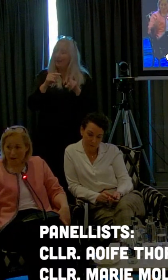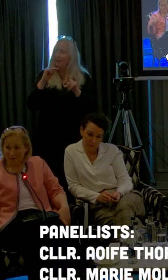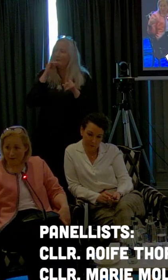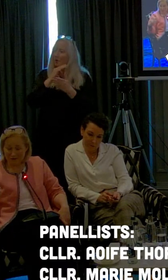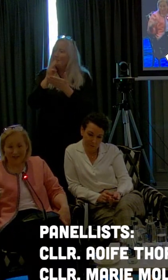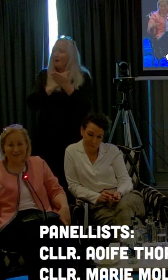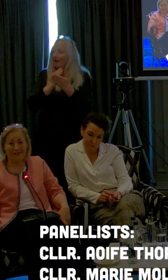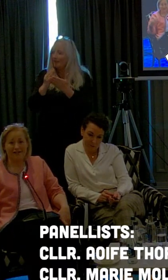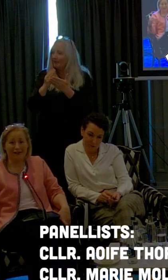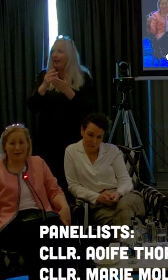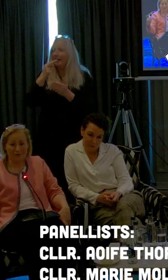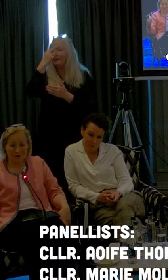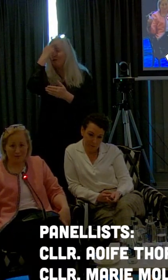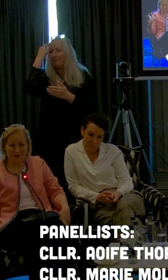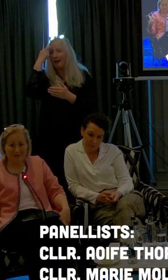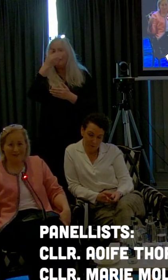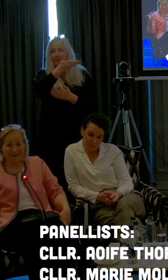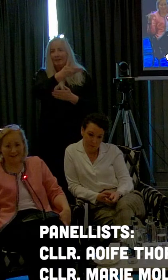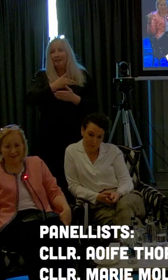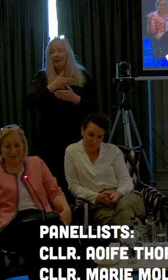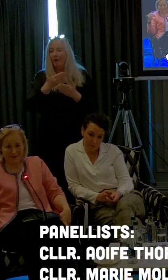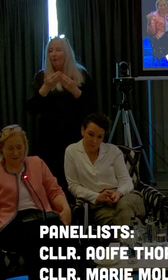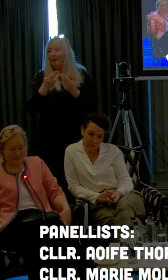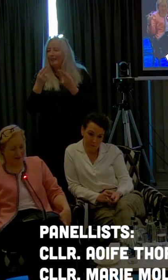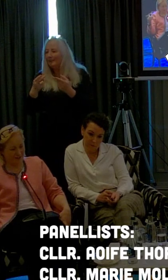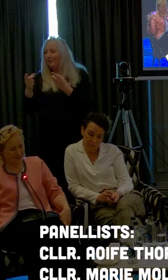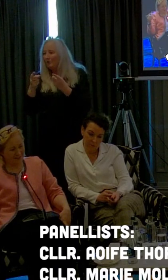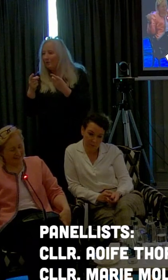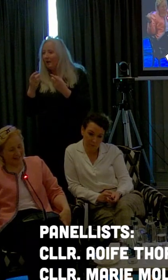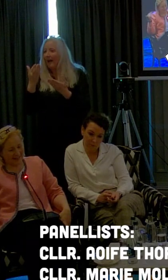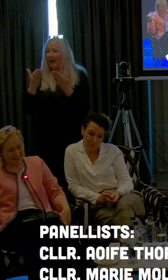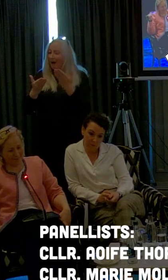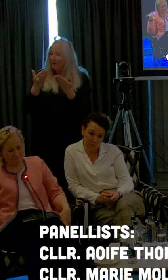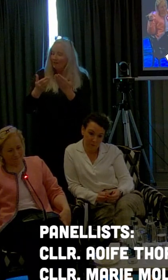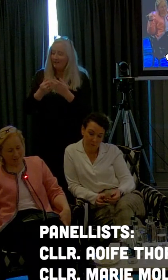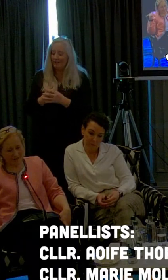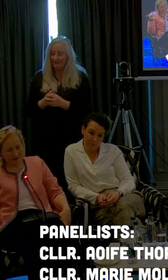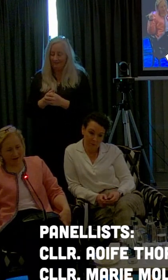they remind me of the things that I did in the classroom too. By the way, they don't forget you.